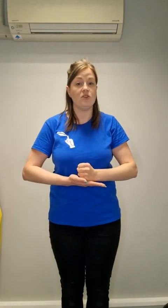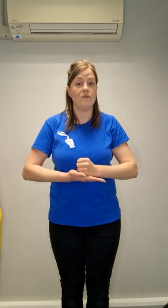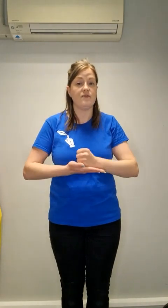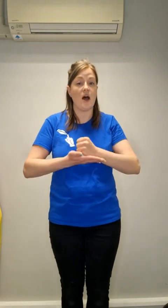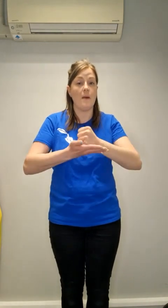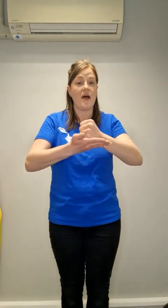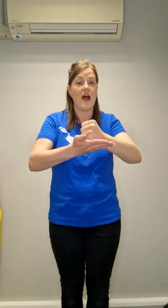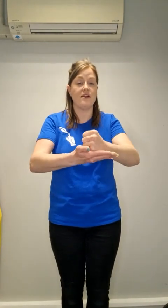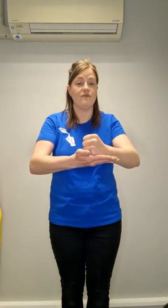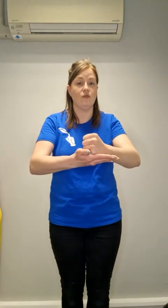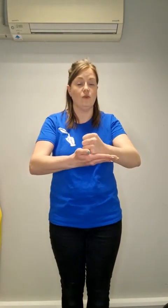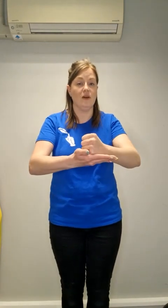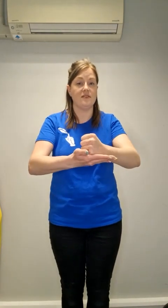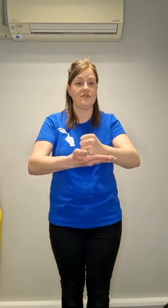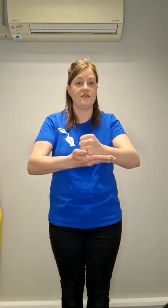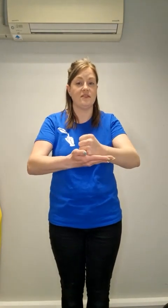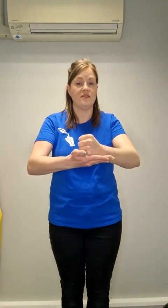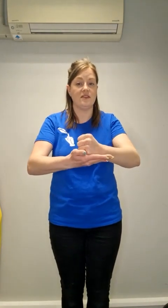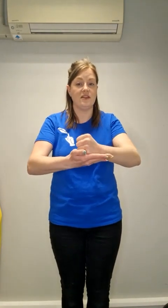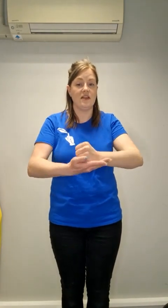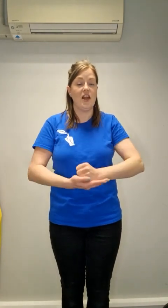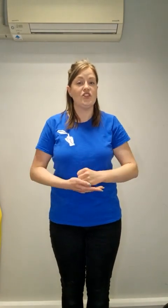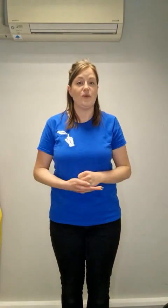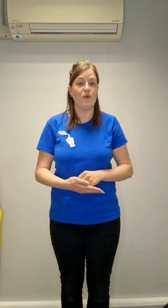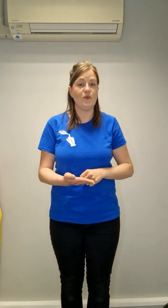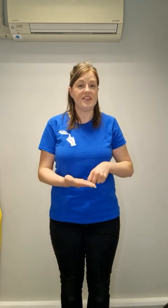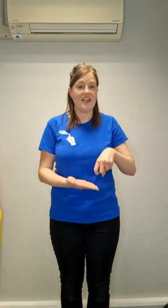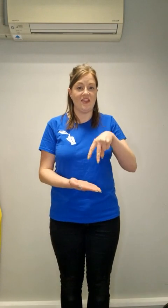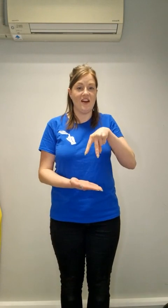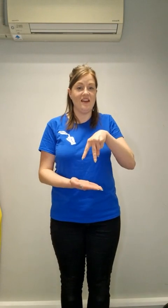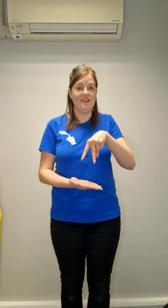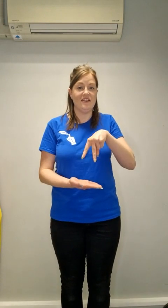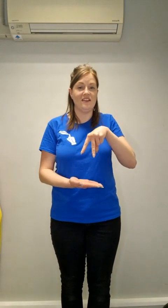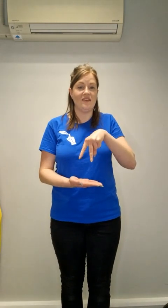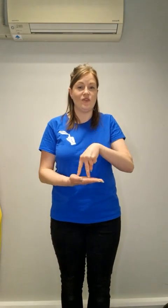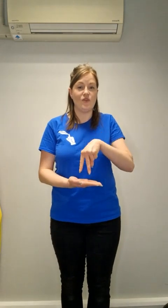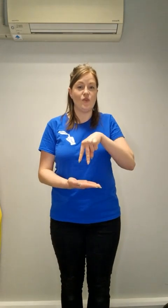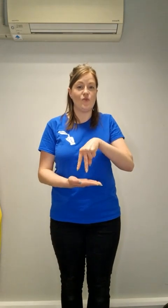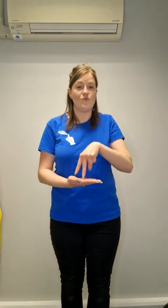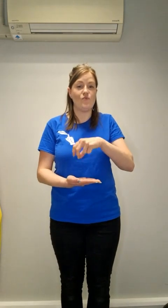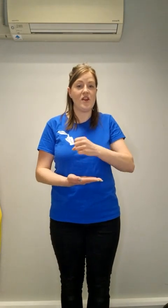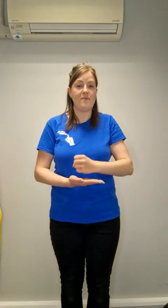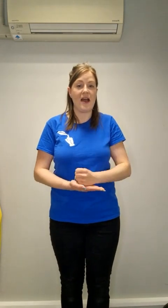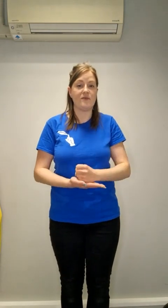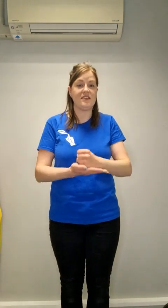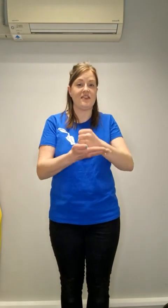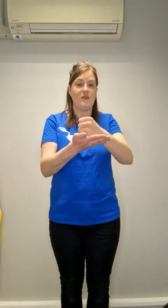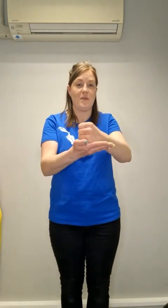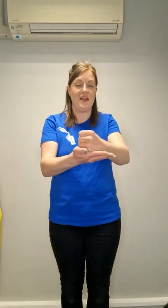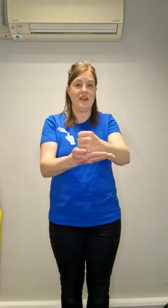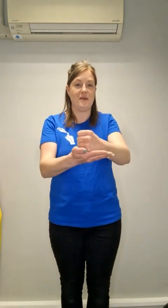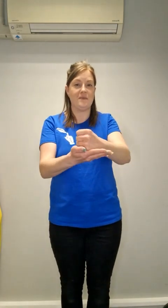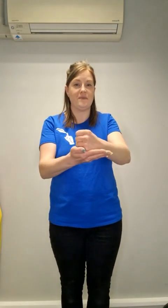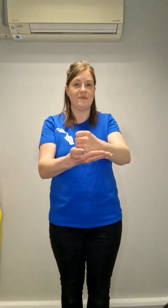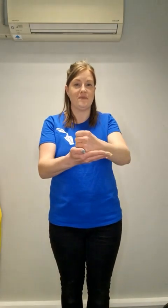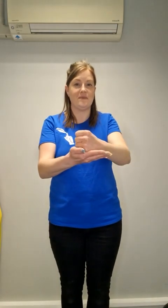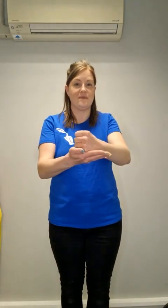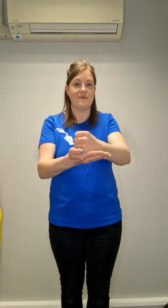moves up and forwards. So all together, rebound therapy.